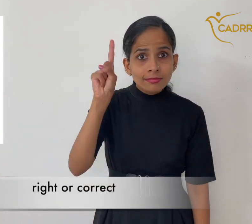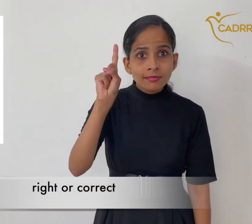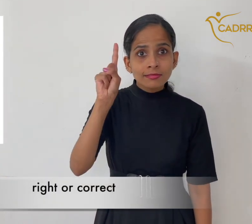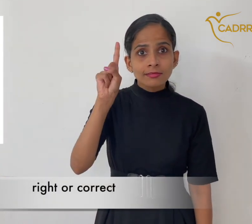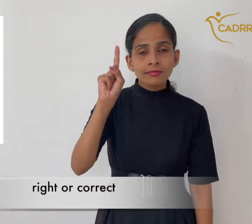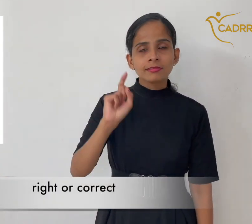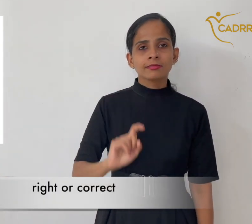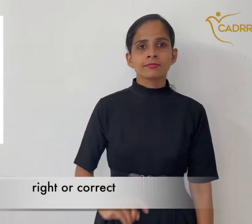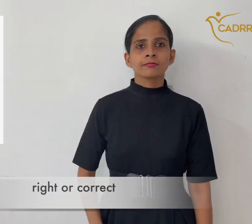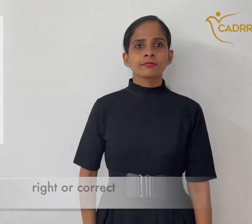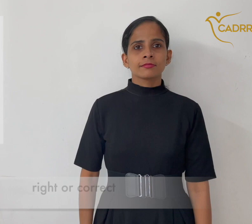Right.